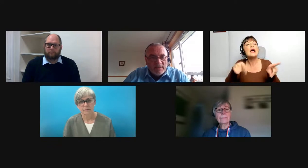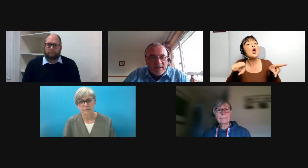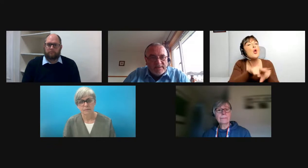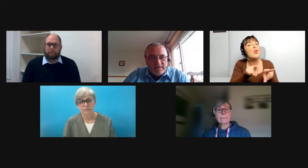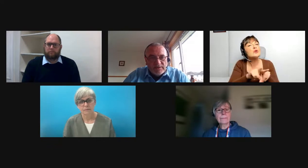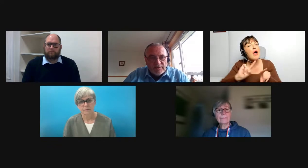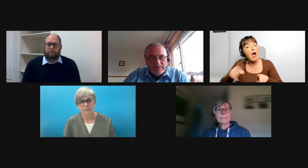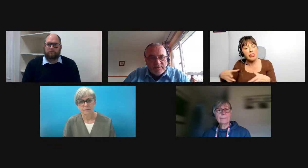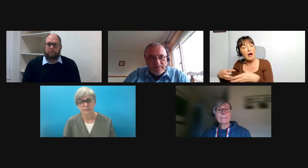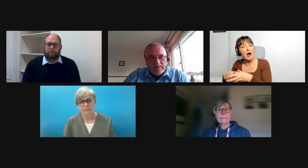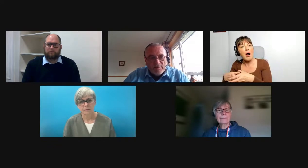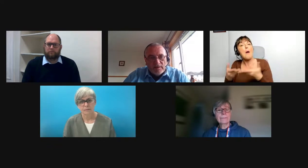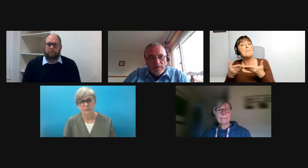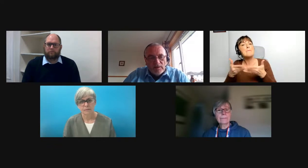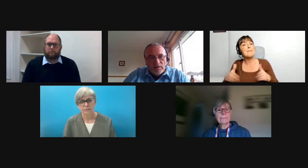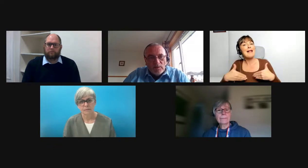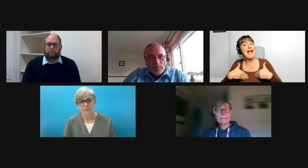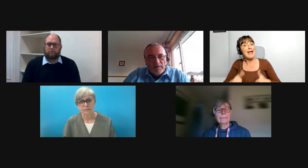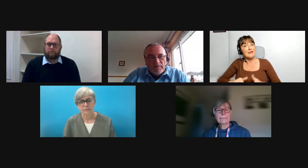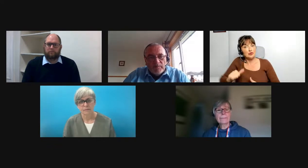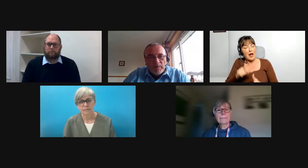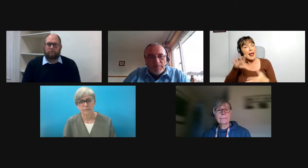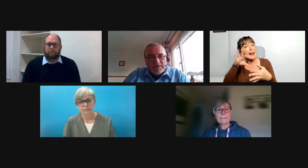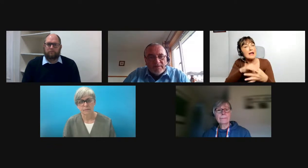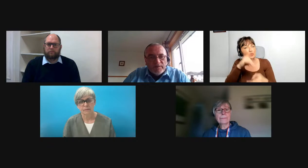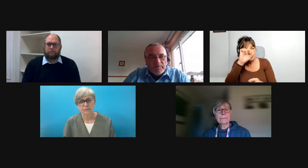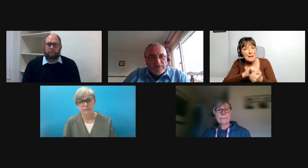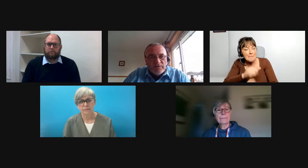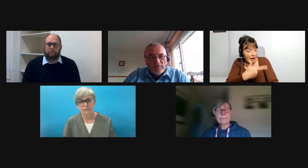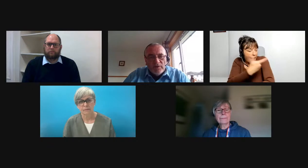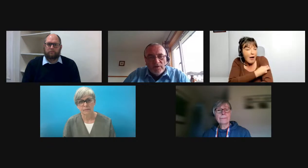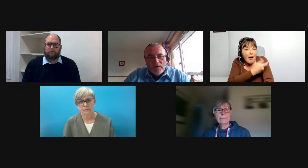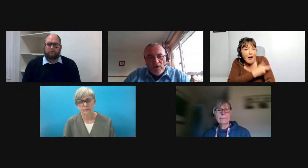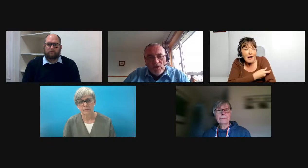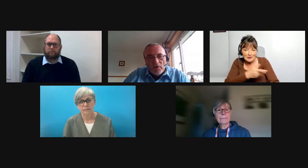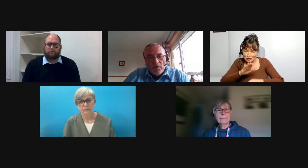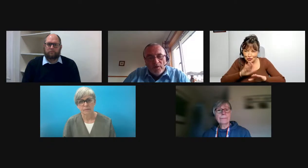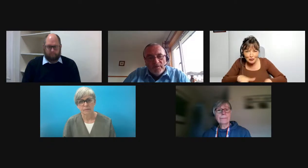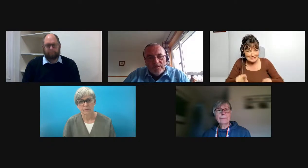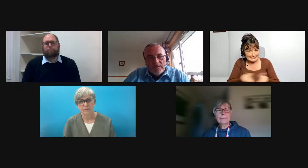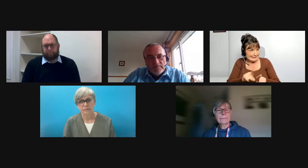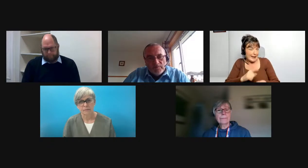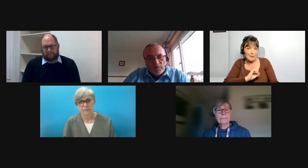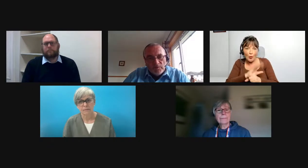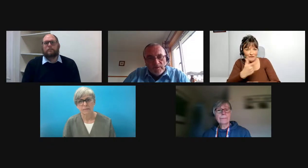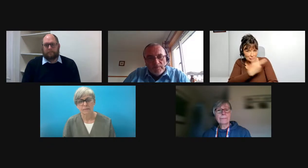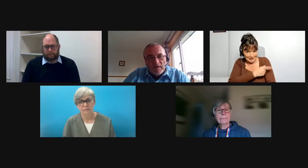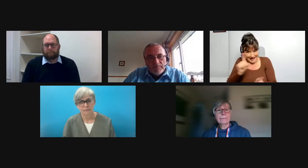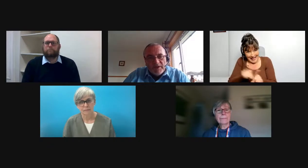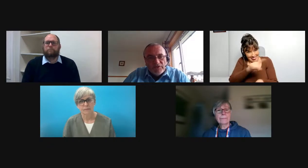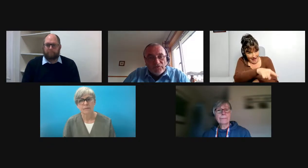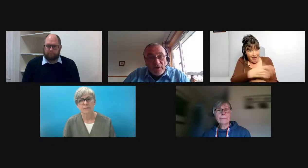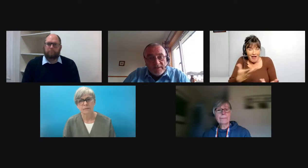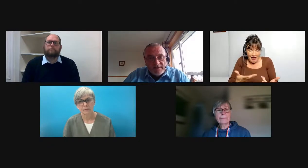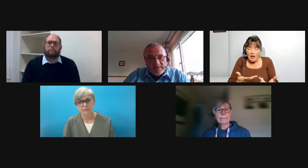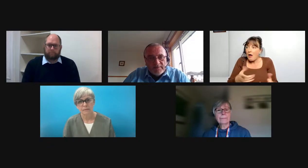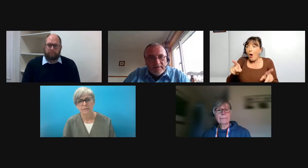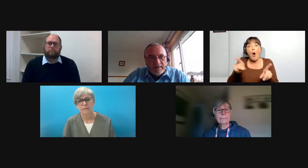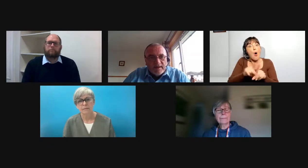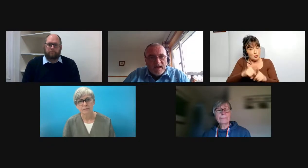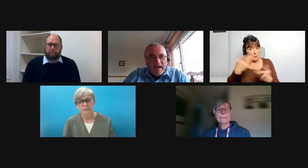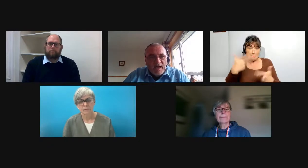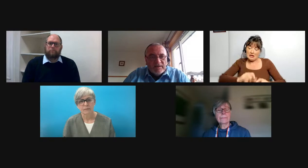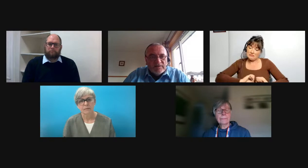and immunisations. We've published information on the patient's